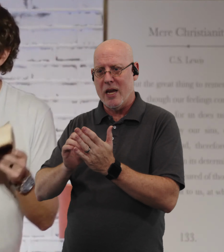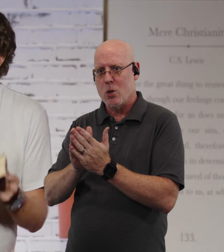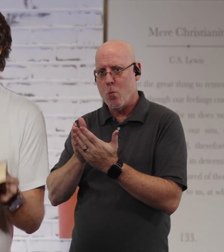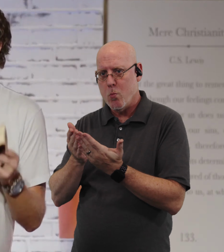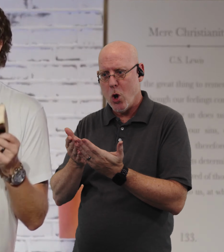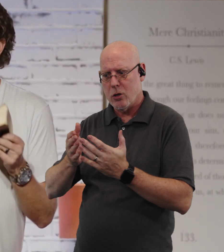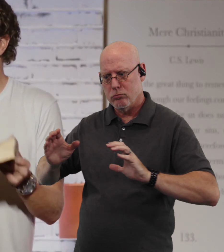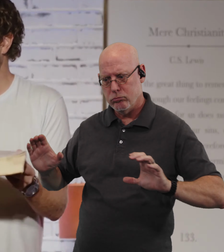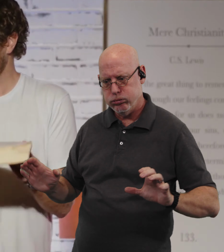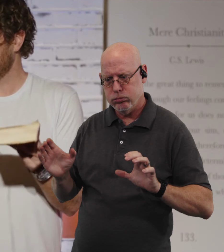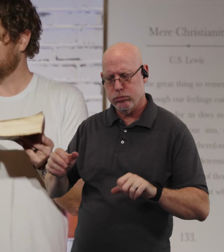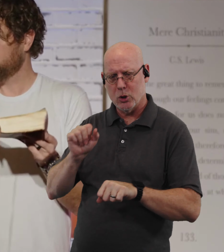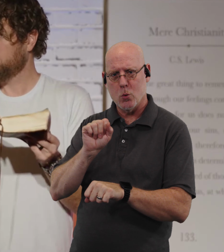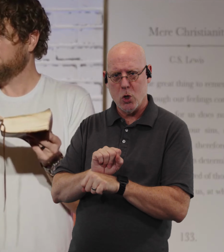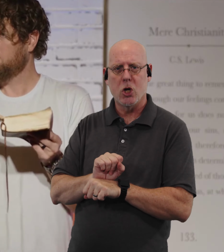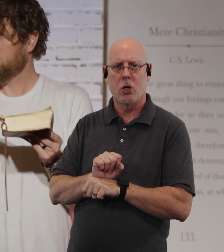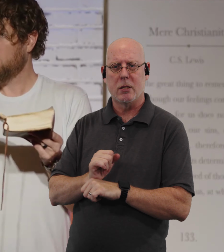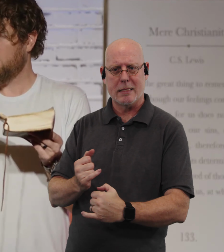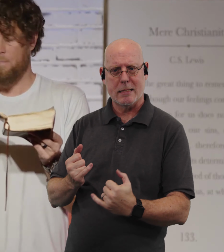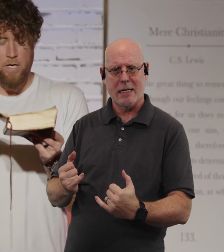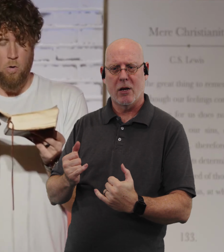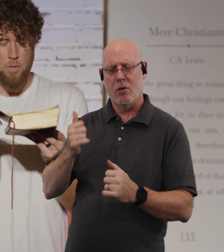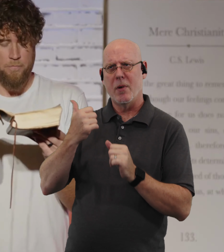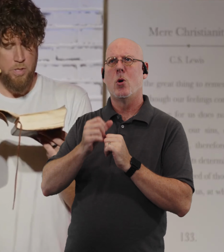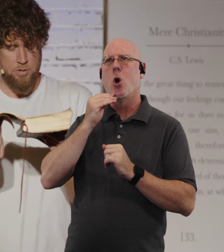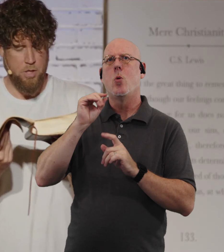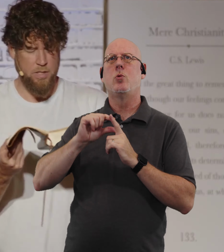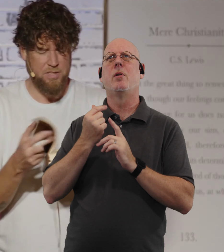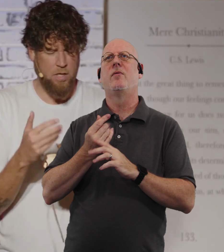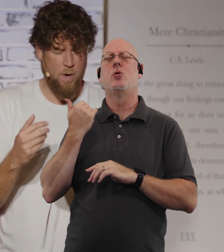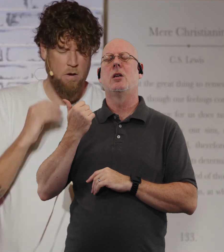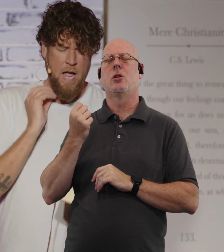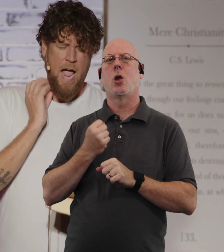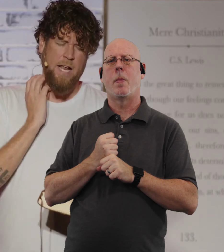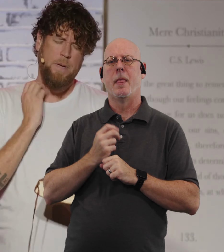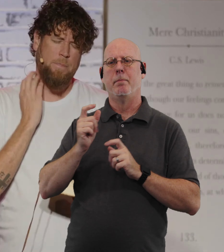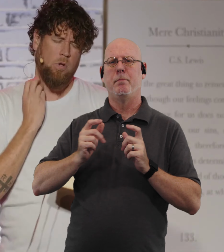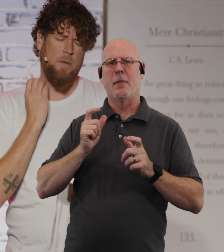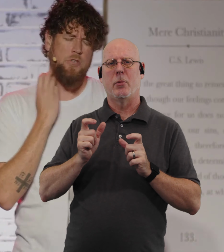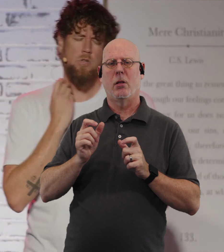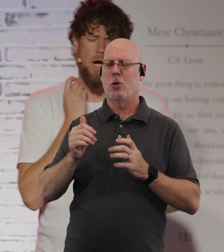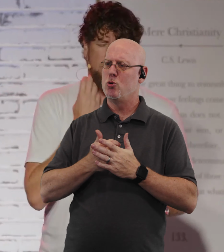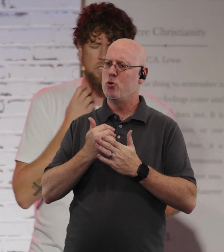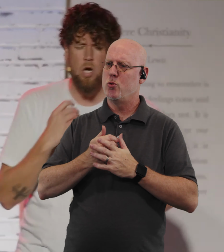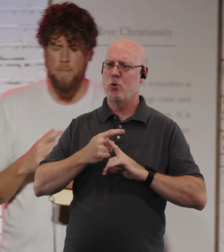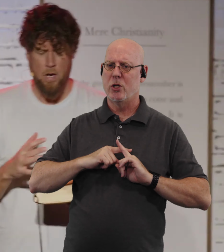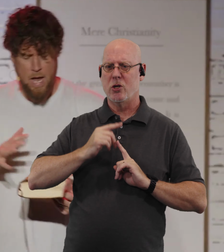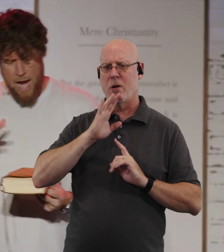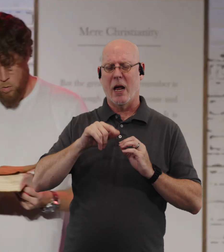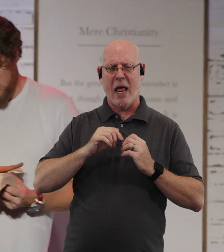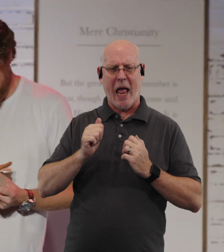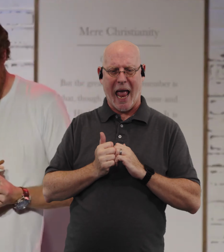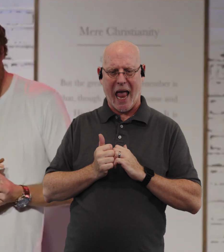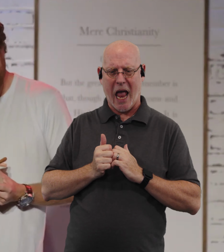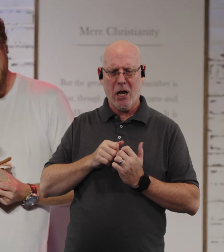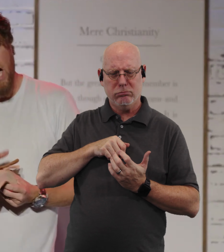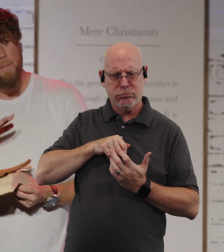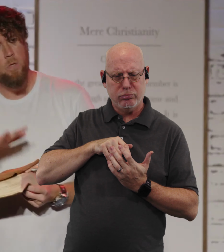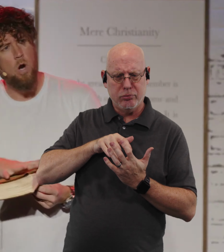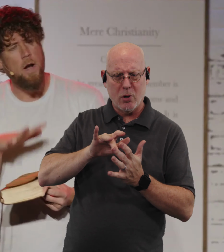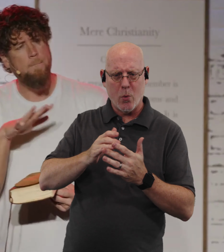is at work. I remember being in home group a few years ago and just sitting around, and the people, a lot of new converts, just talking about how